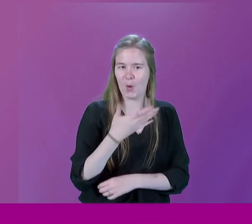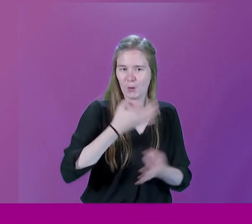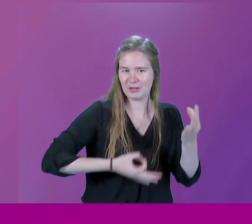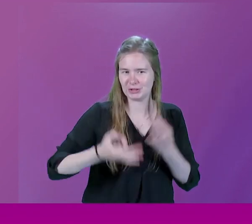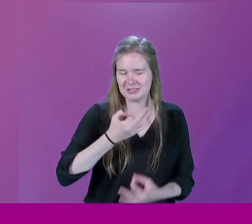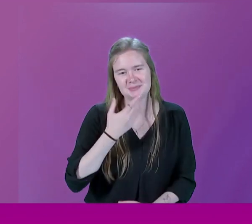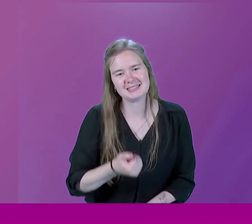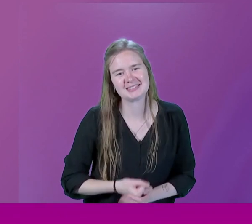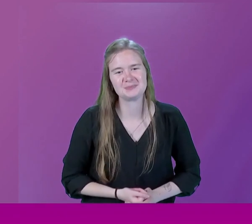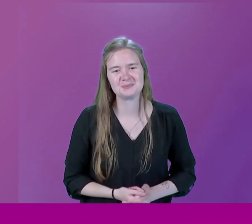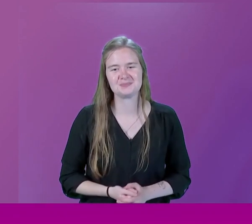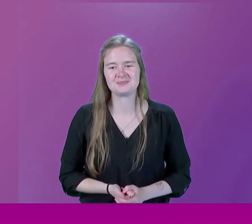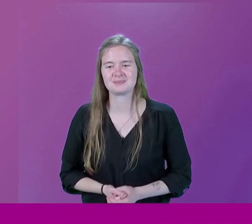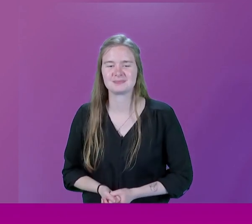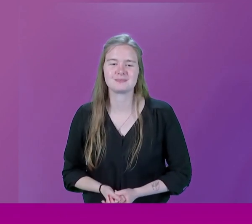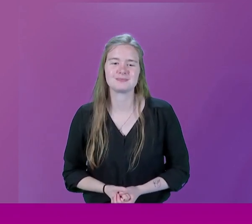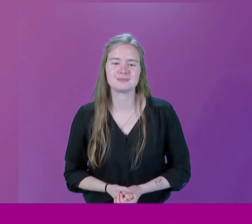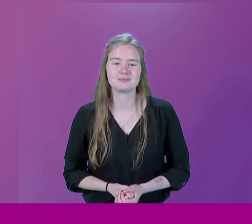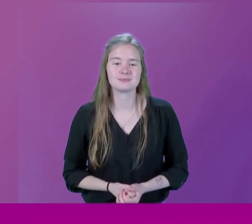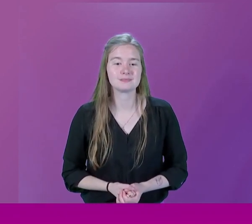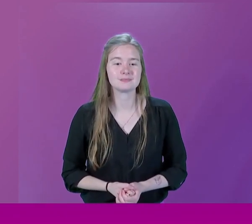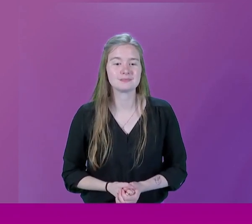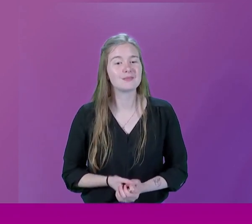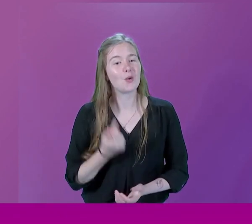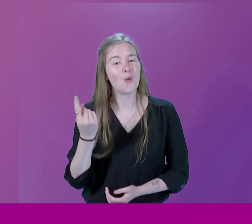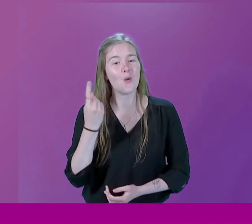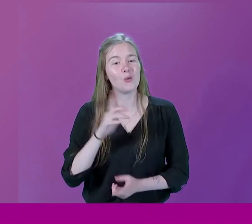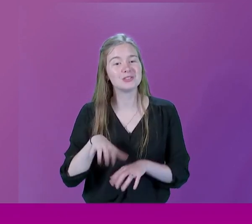that wants to ask a question or make a comment. So